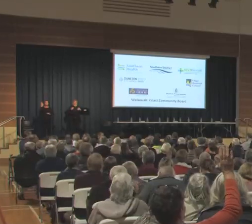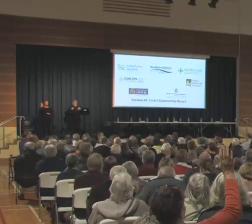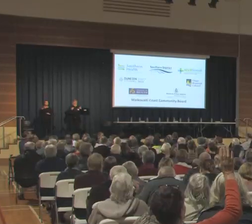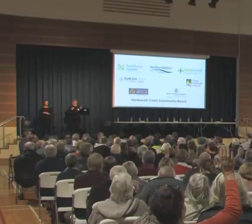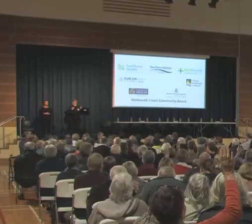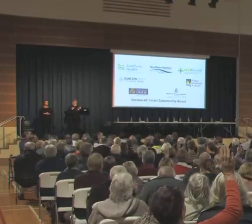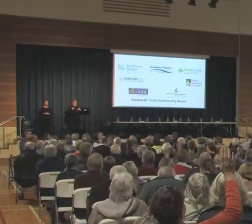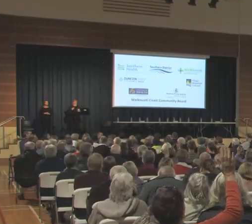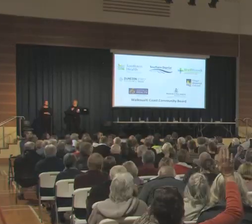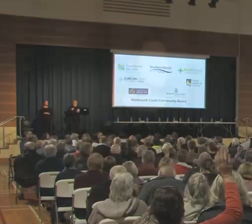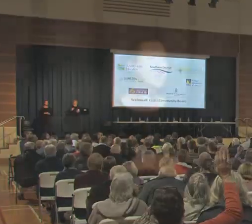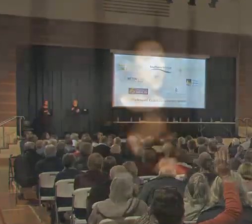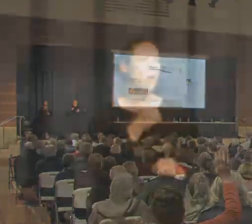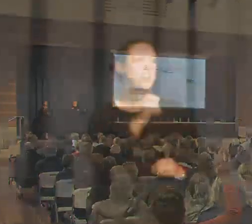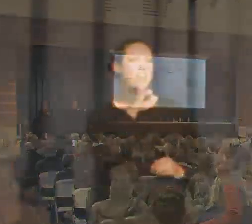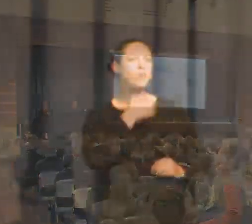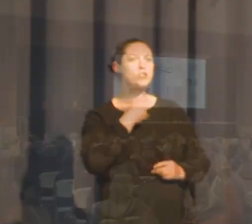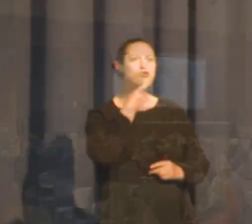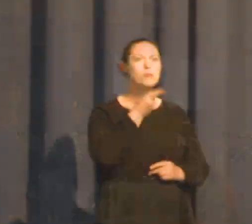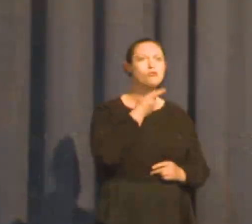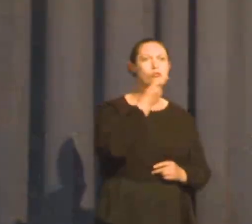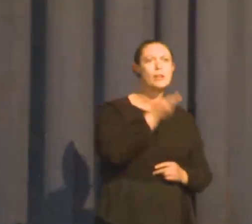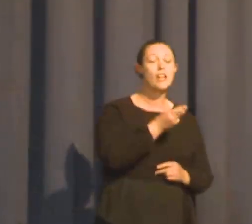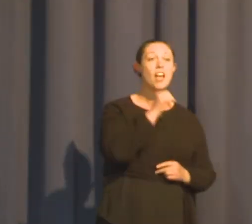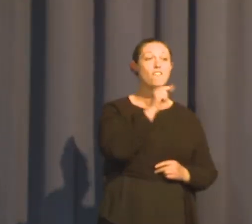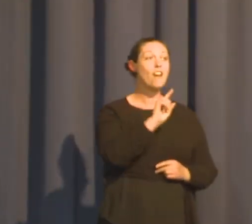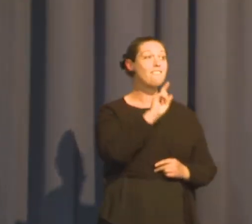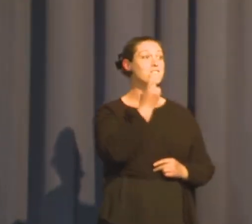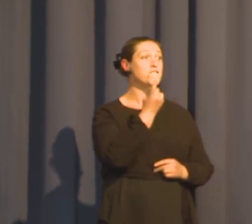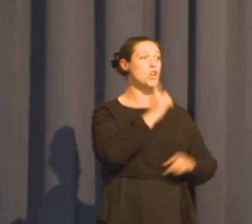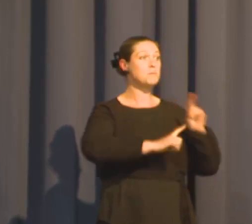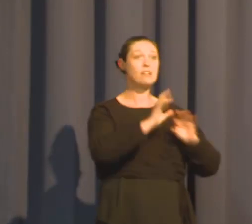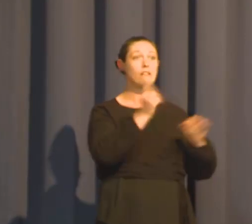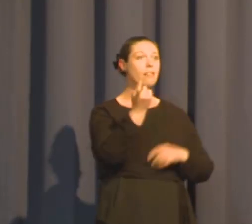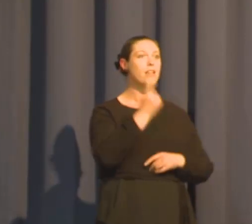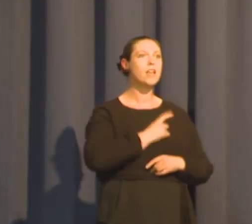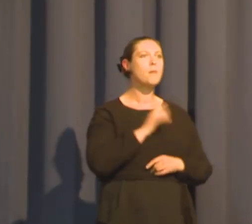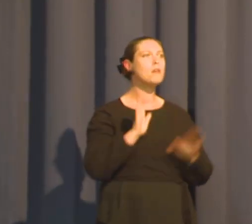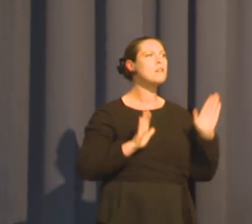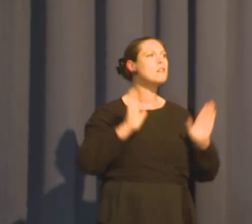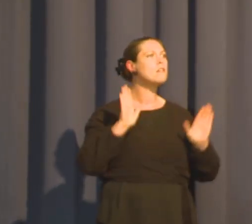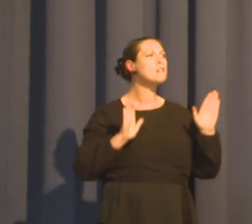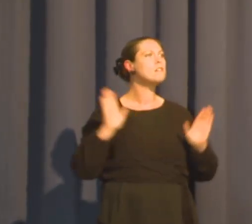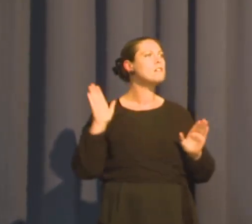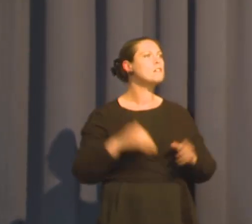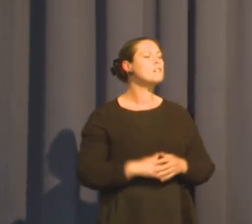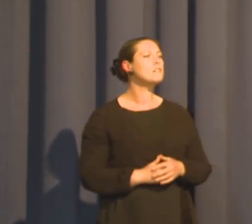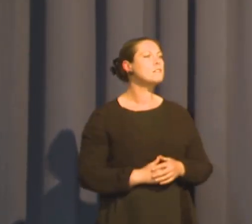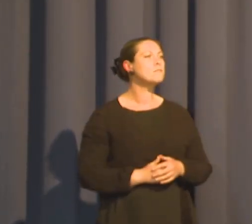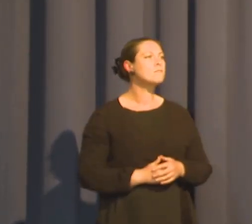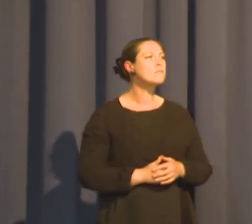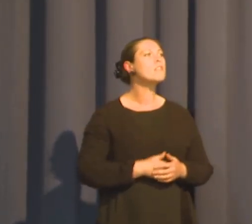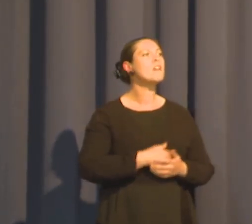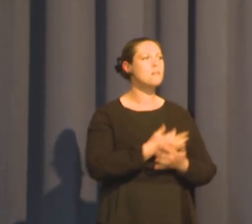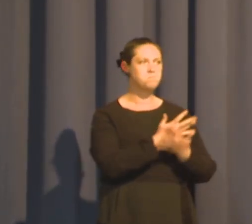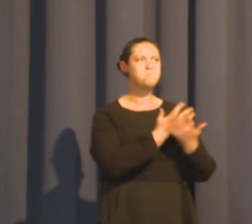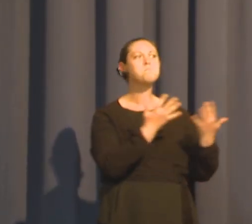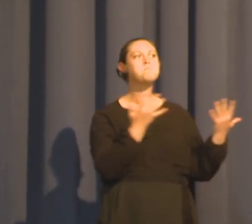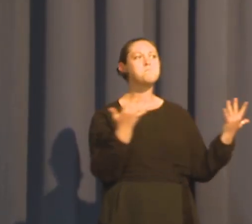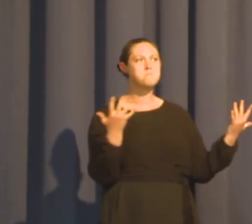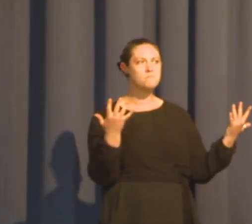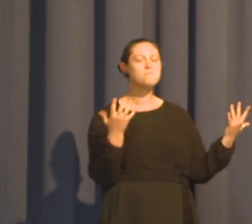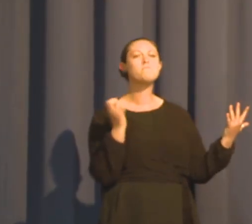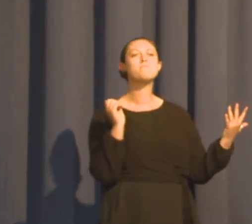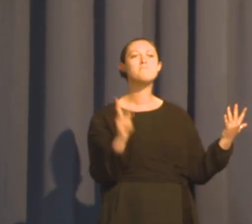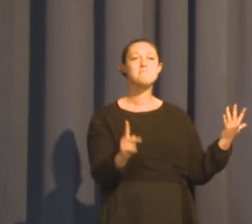I may or may not have to repeat. So if you were not at the last meeting, can you put your hands up? Oh, quite a few.